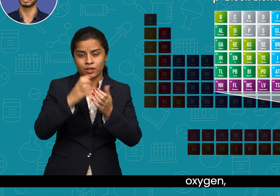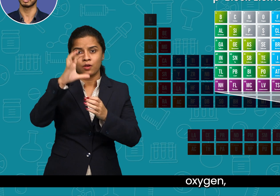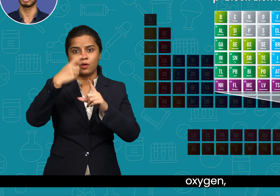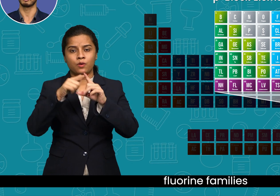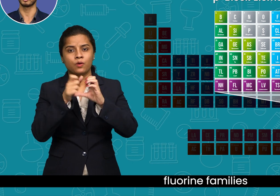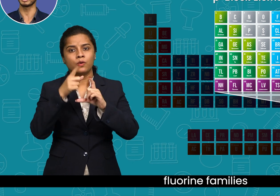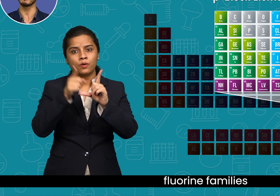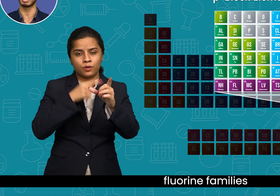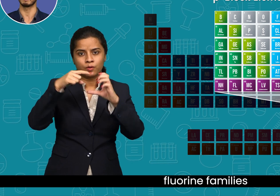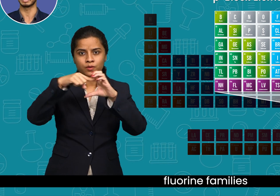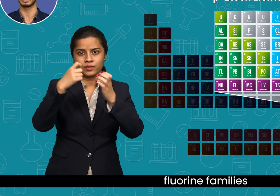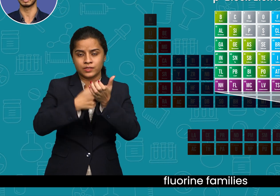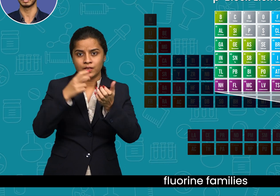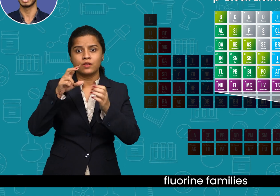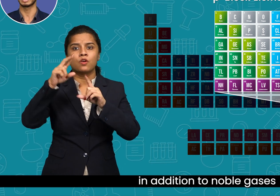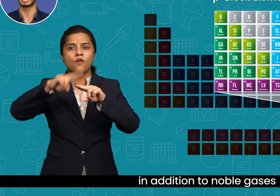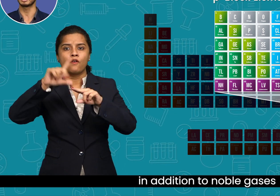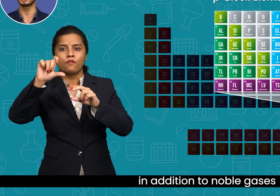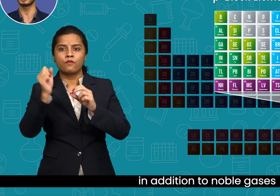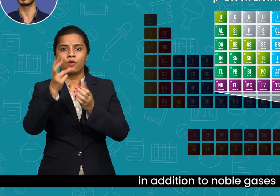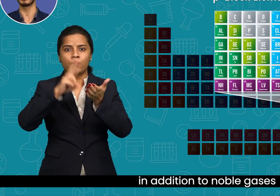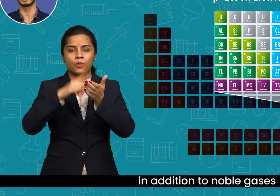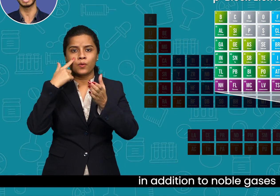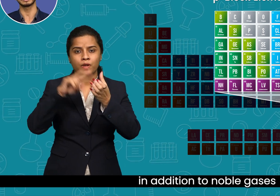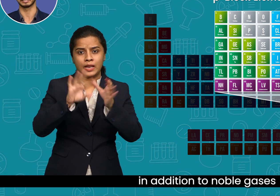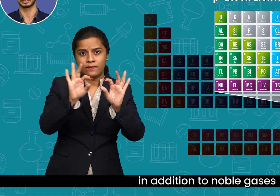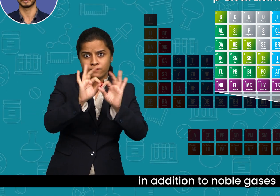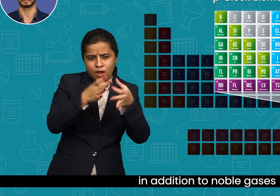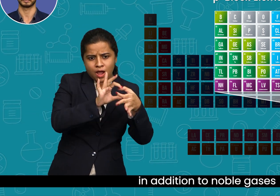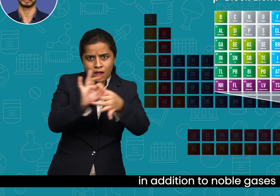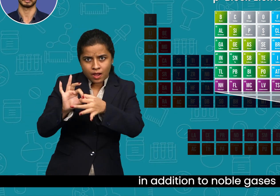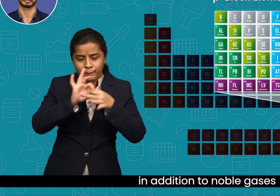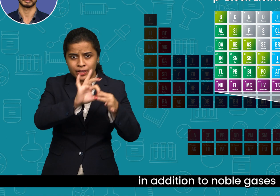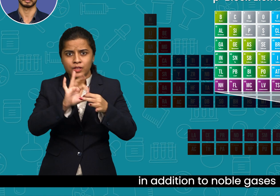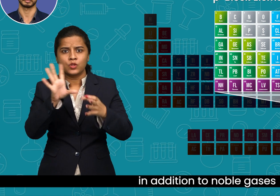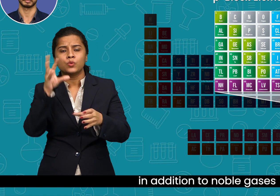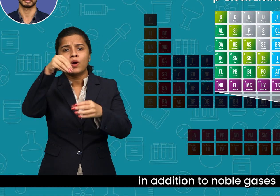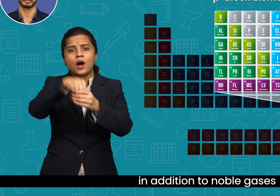oxygen, fluorine families in addition to noble gases,